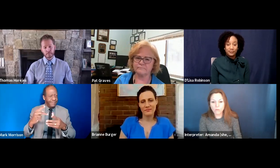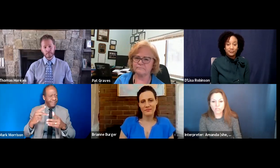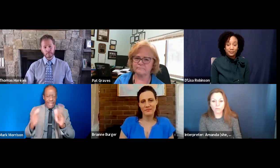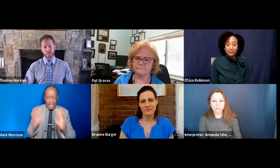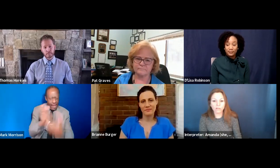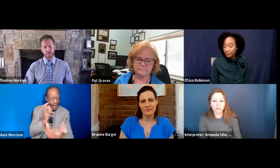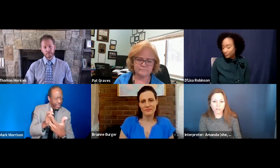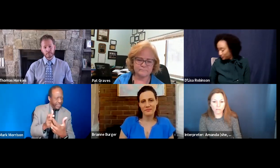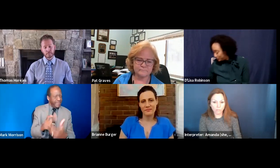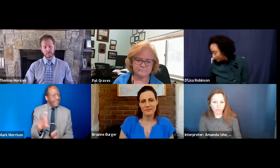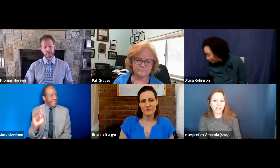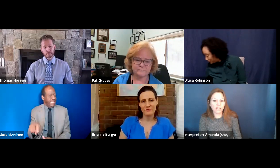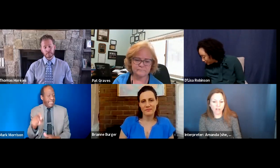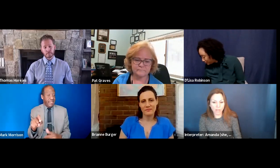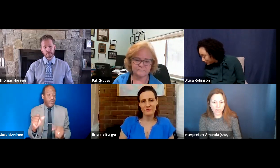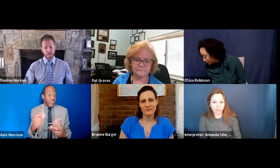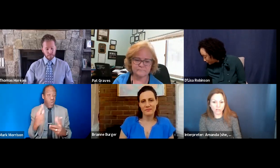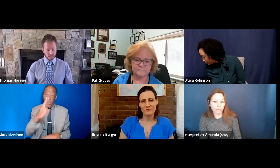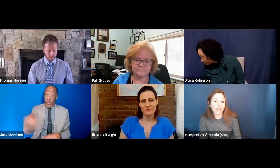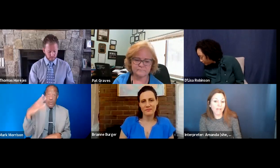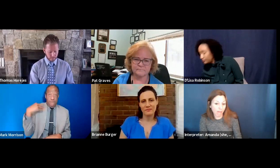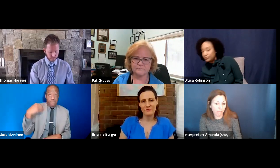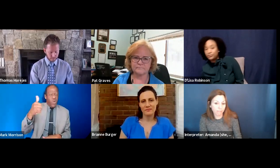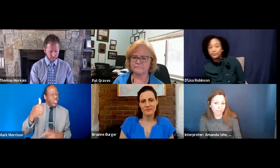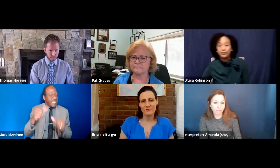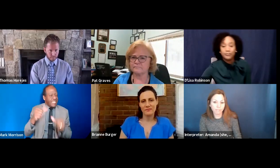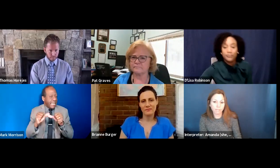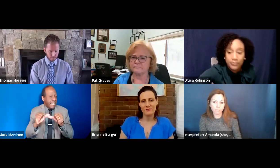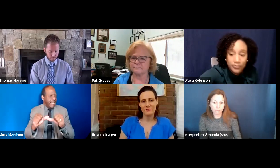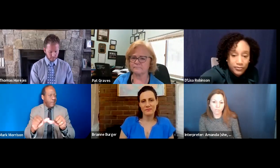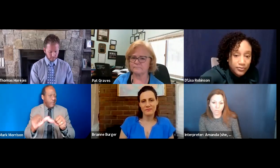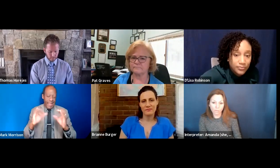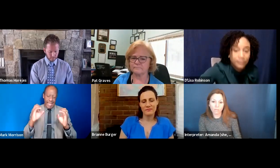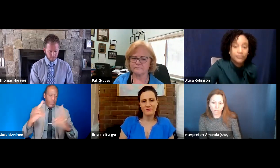is responsible to provide these accommodations and pay for them.